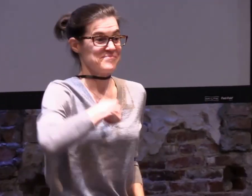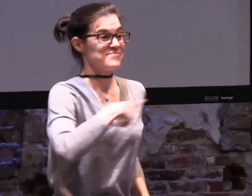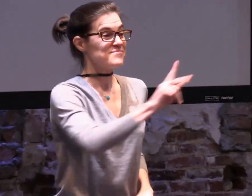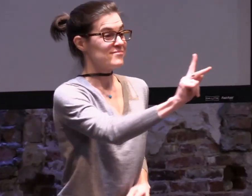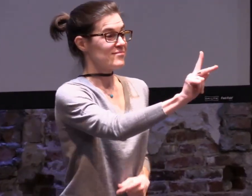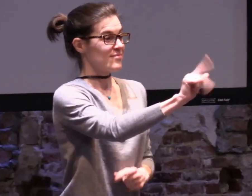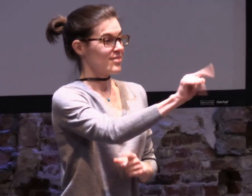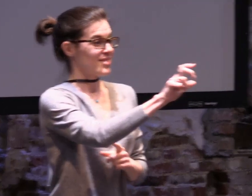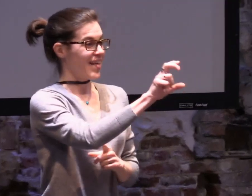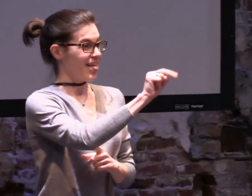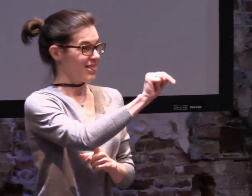Hello.